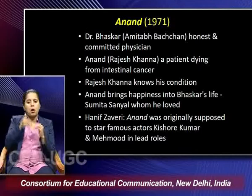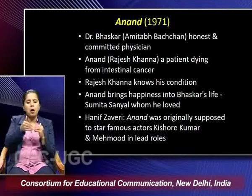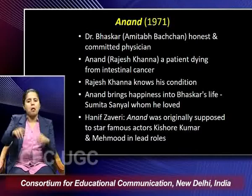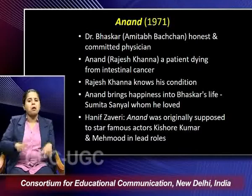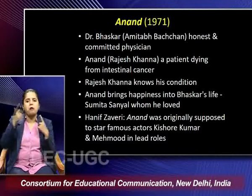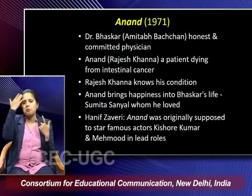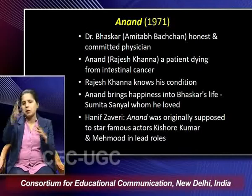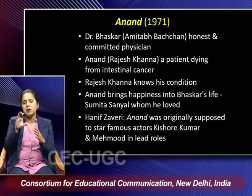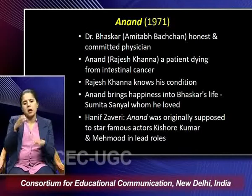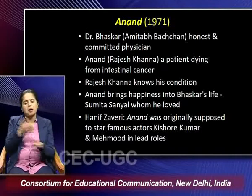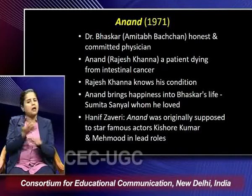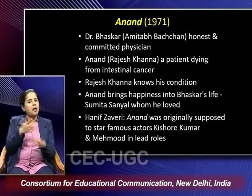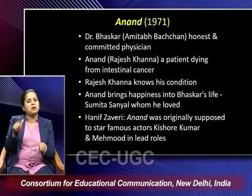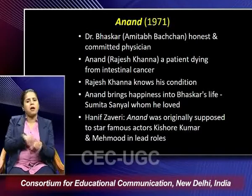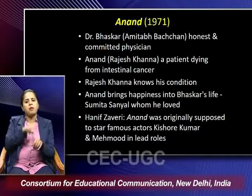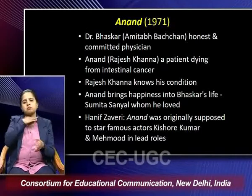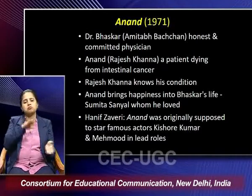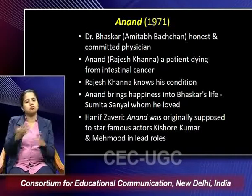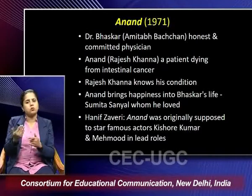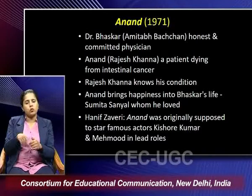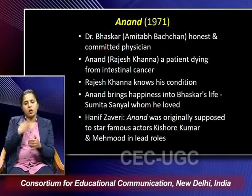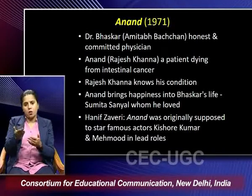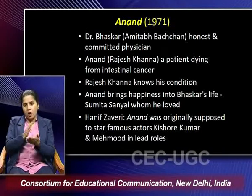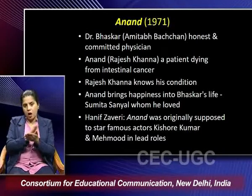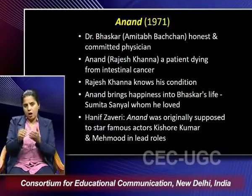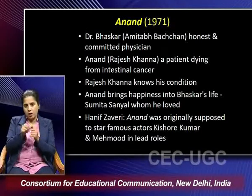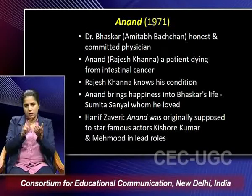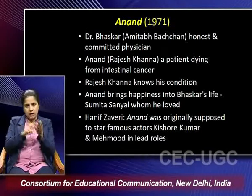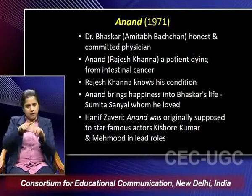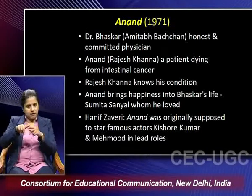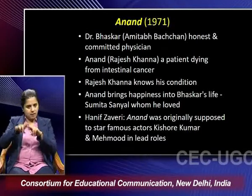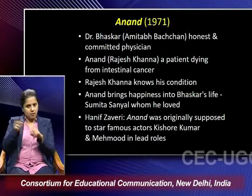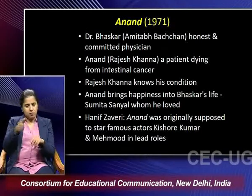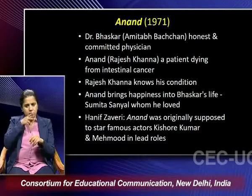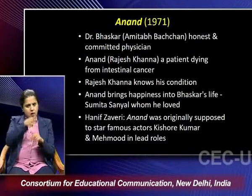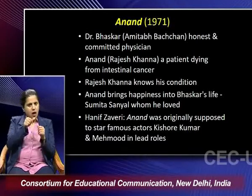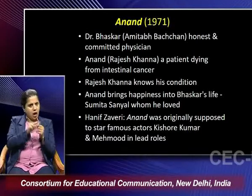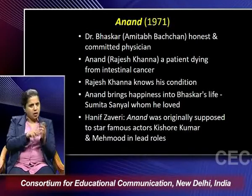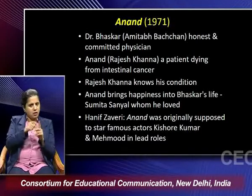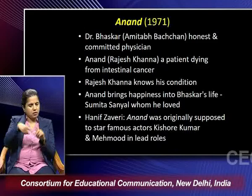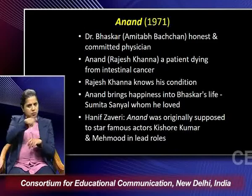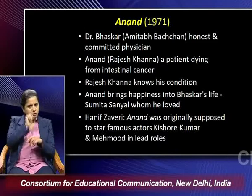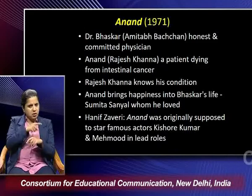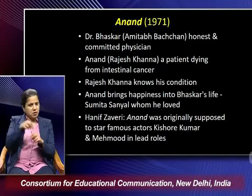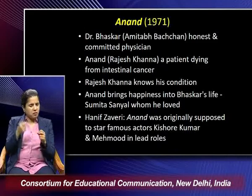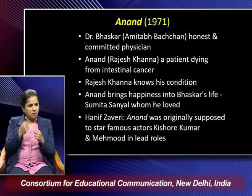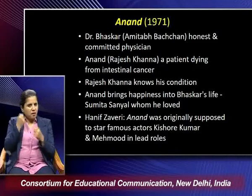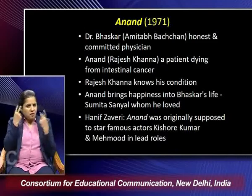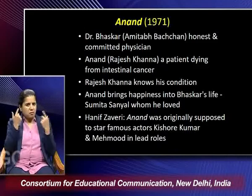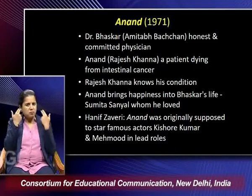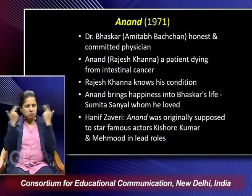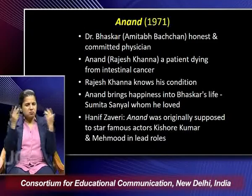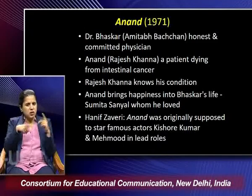live. And Hanif Zaveri has conveyed that Anand was originally supposed to star famous actors Kishore